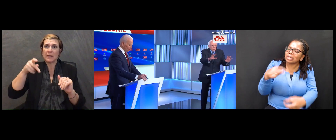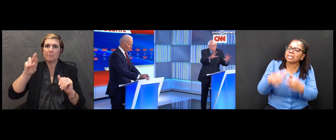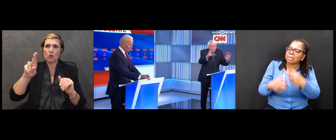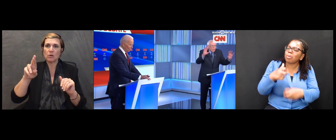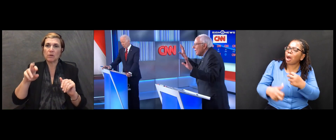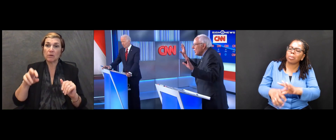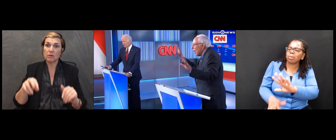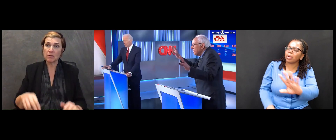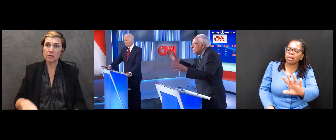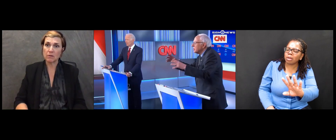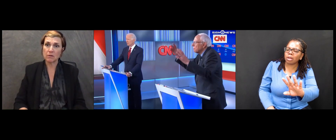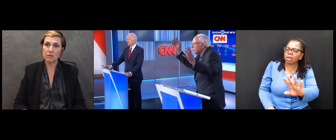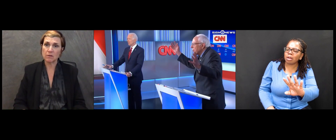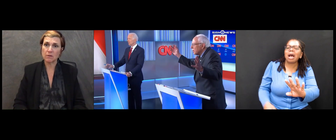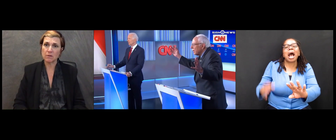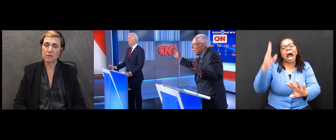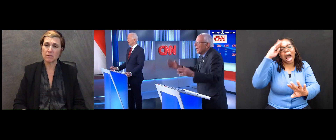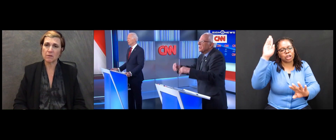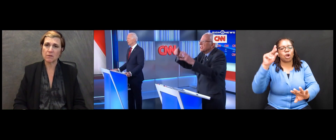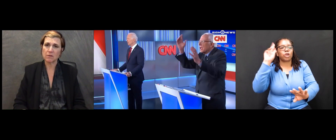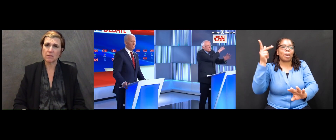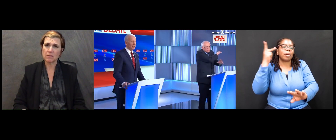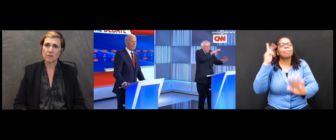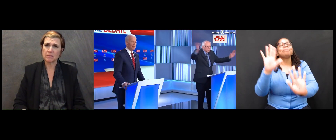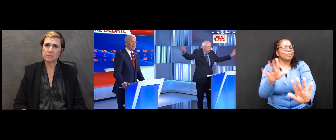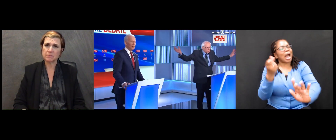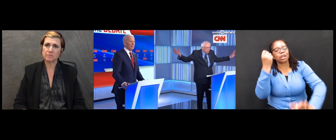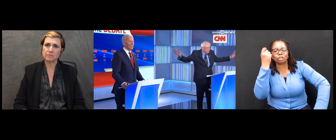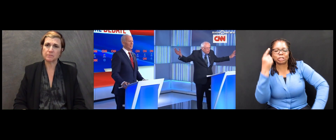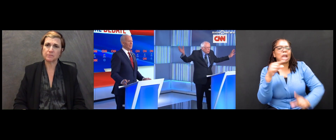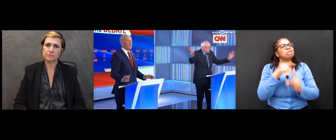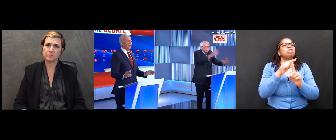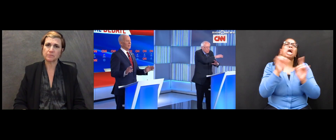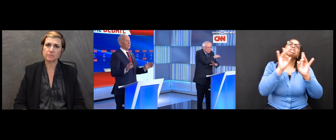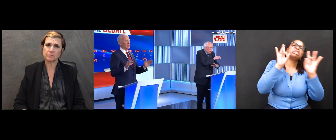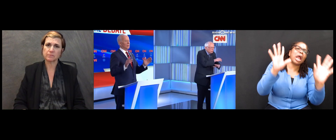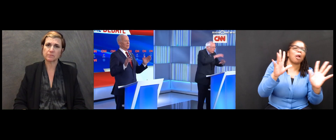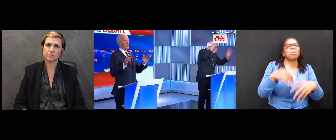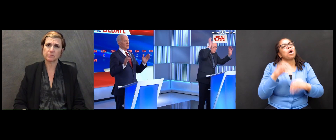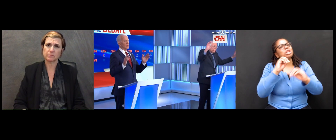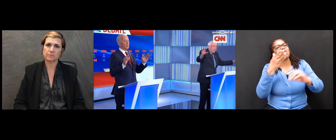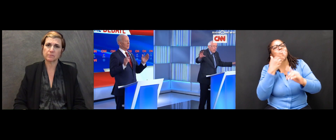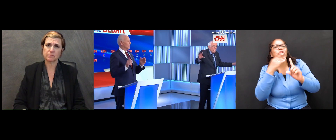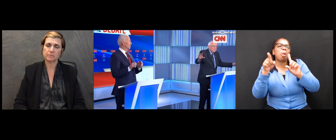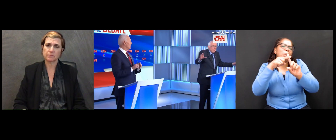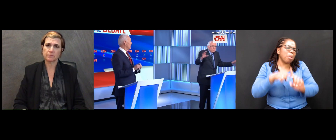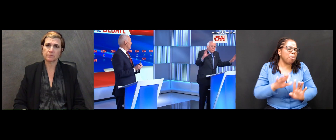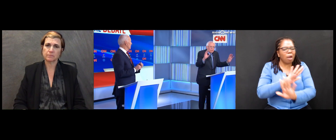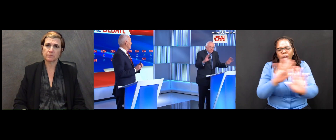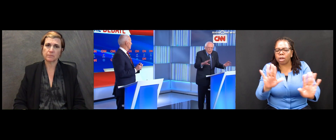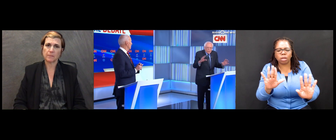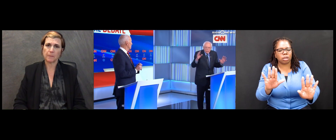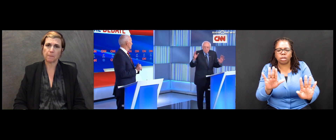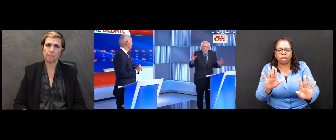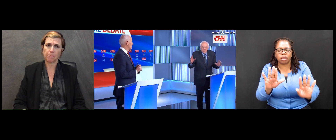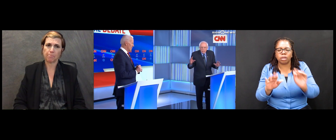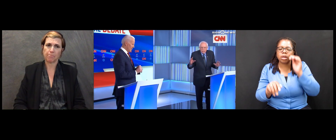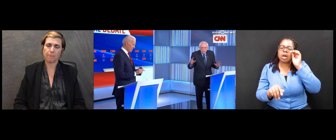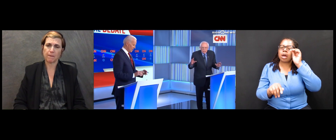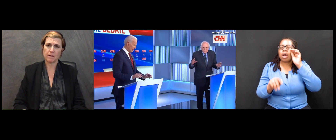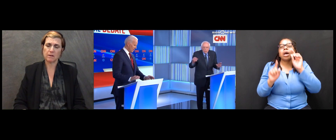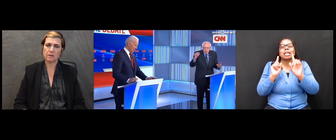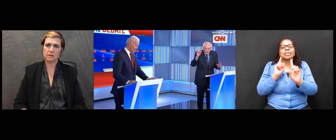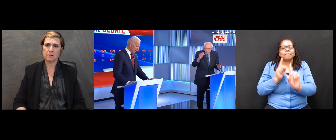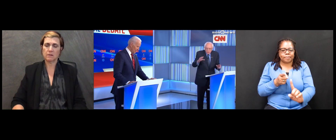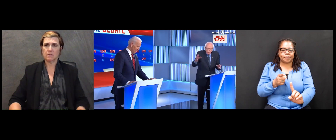We can't talk. Yeah, I know there's a political line. I understand. China's terrible, awful, nothing ever good. Blah, blah, blah, blah, blah. But the fact of the matter